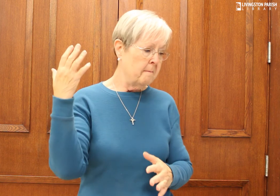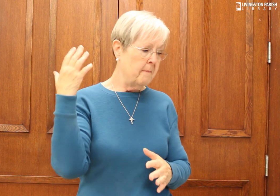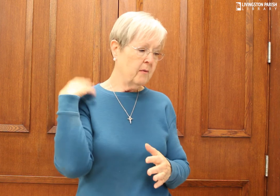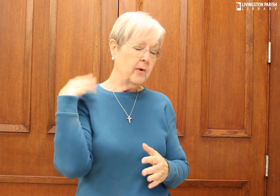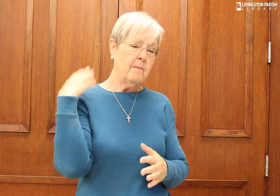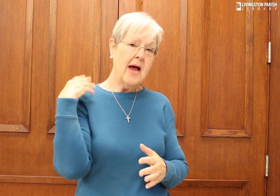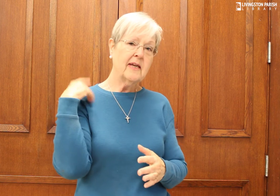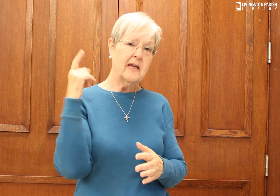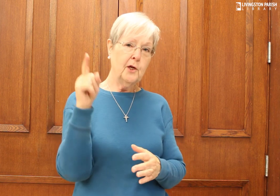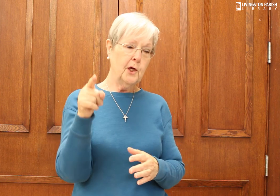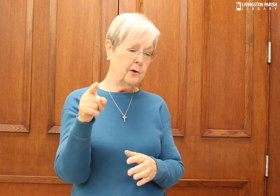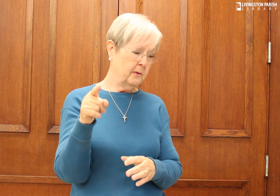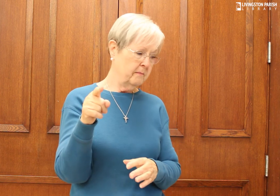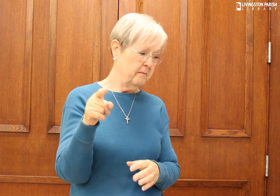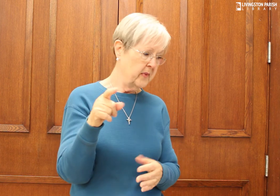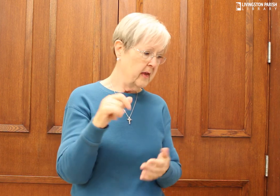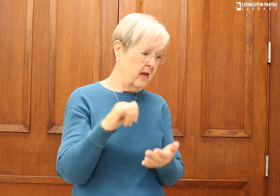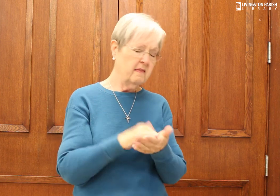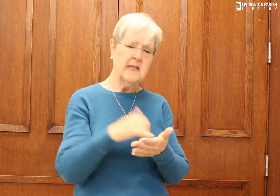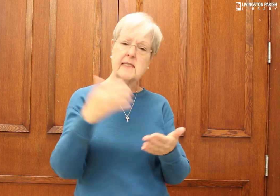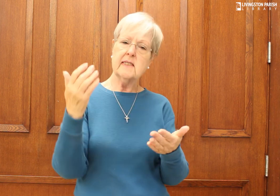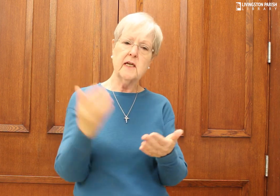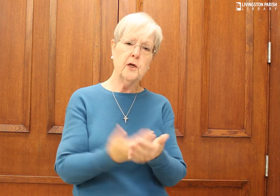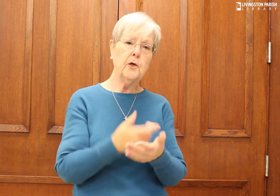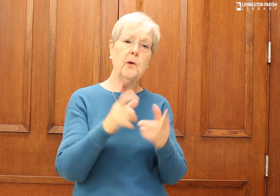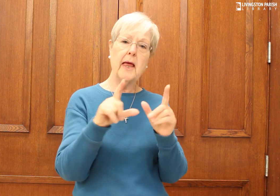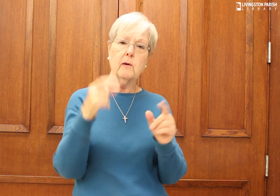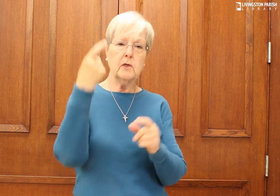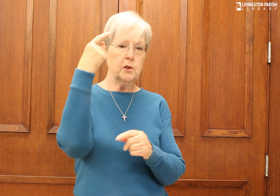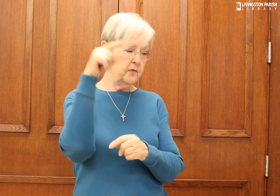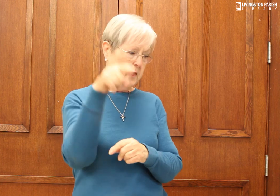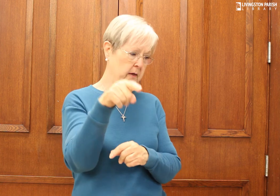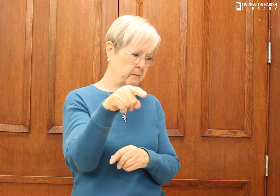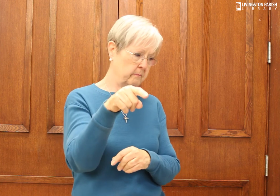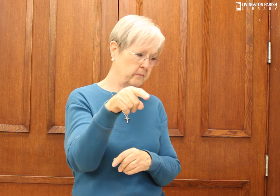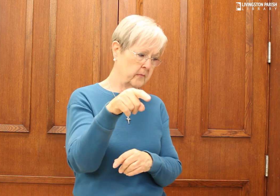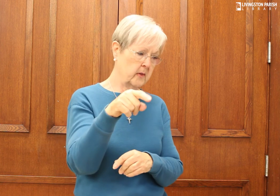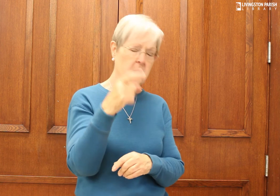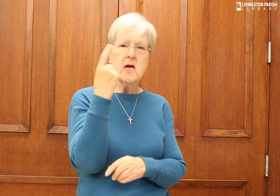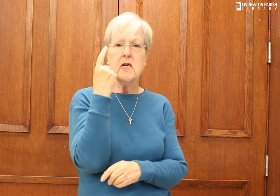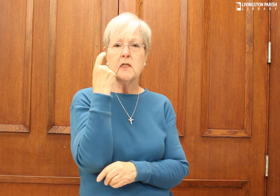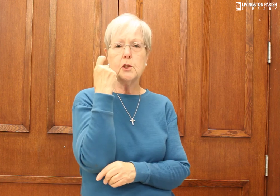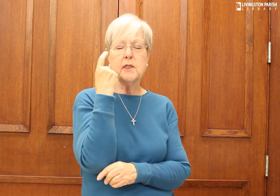by reminding you this is a new language for you. Just